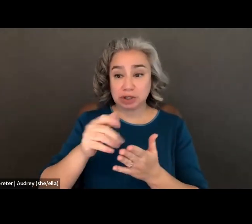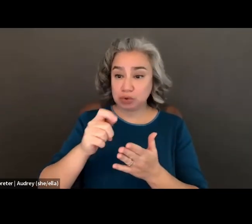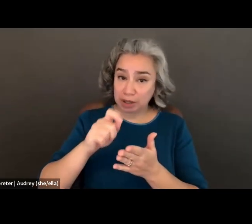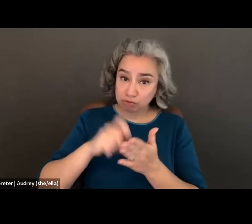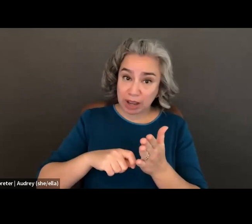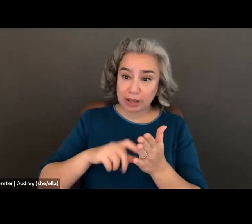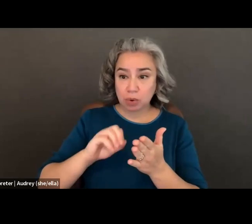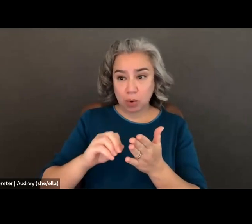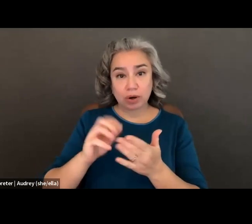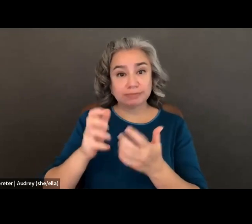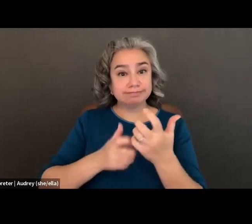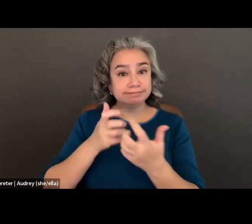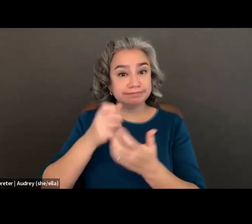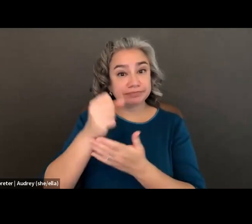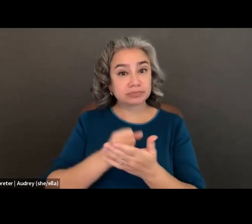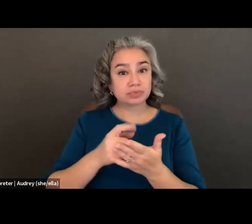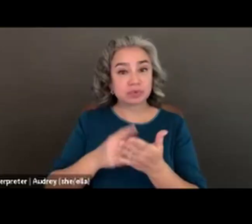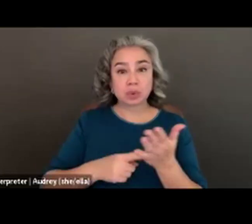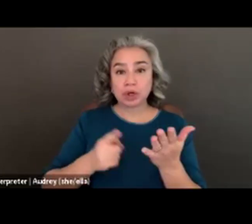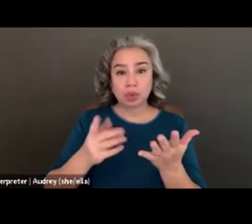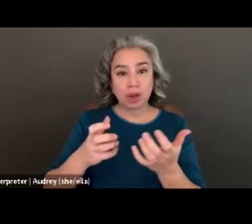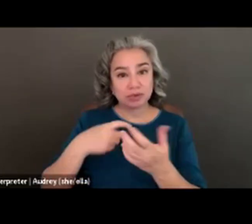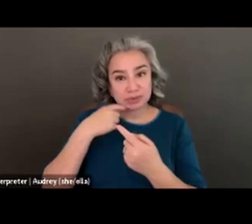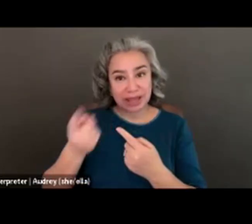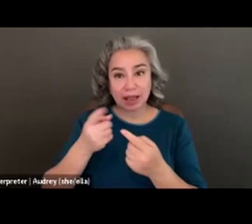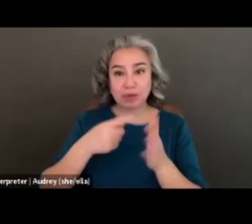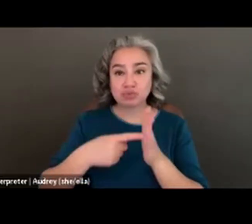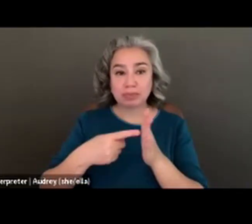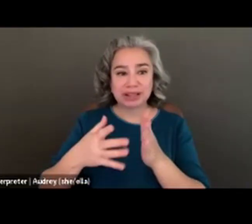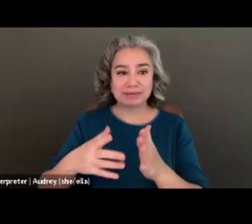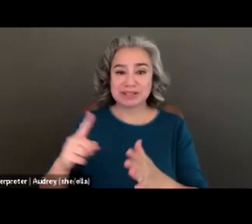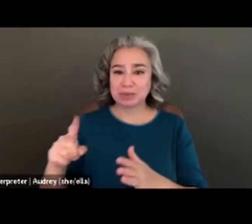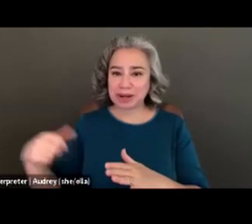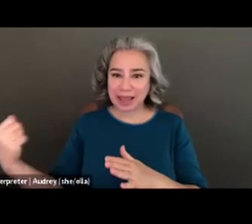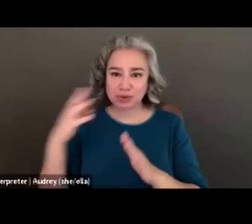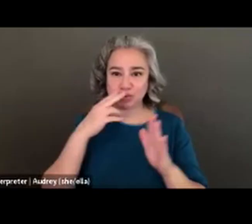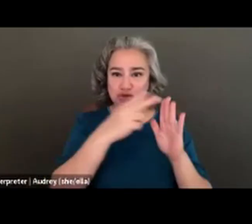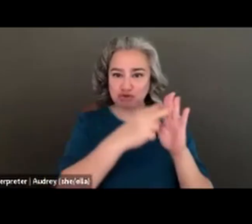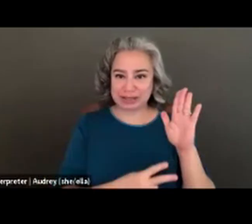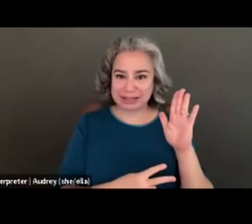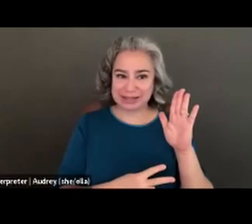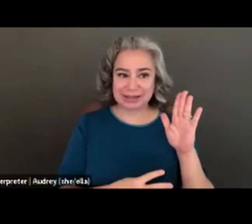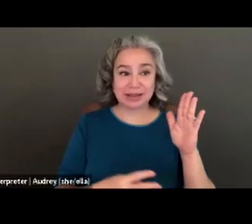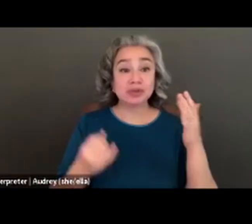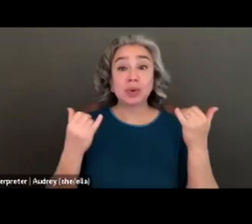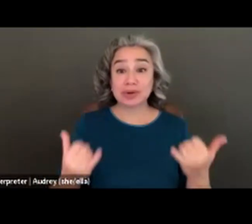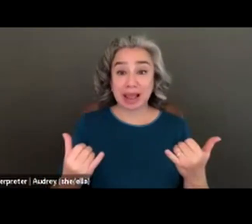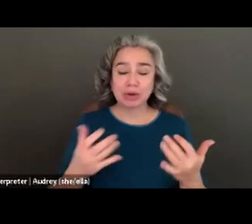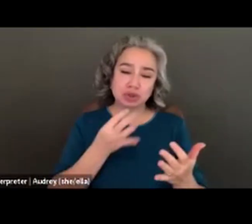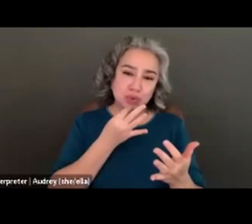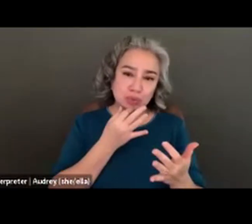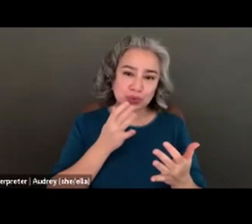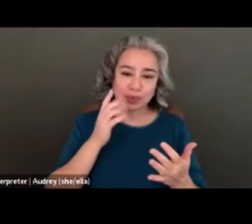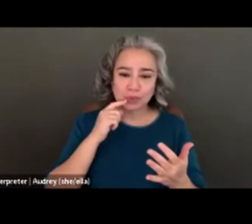a script for what you want to tell your representative, and someone else will read it for you. Now, soon we will hear